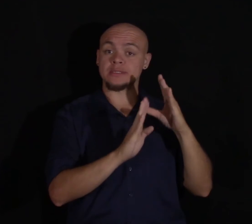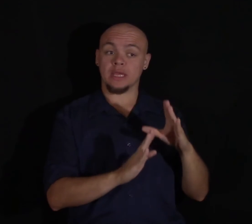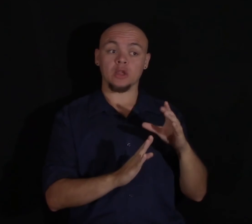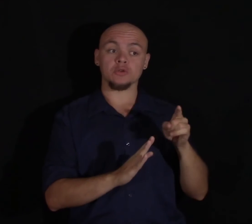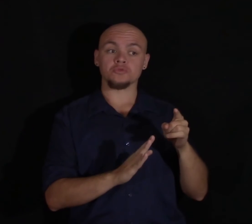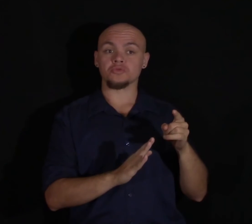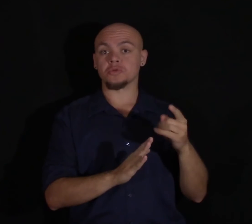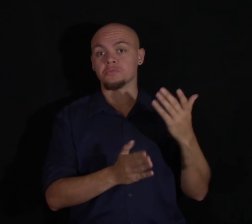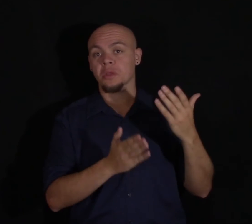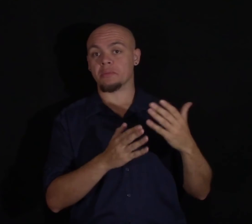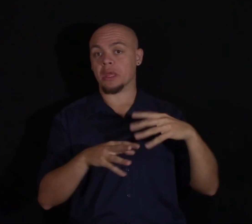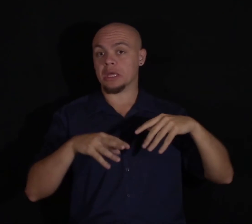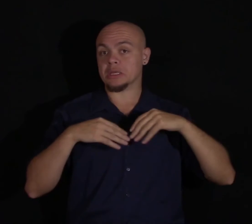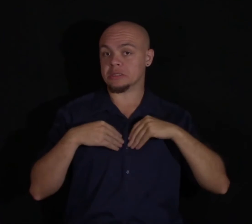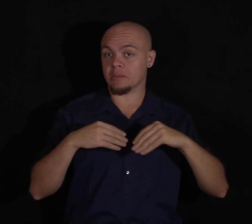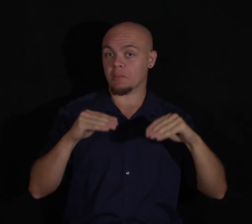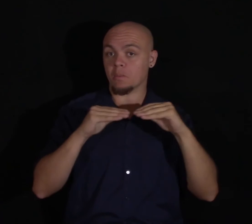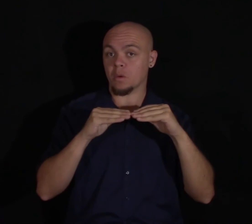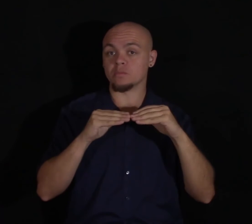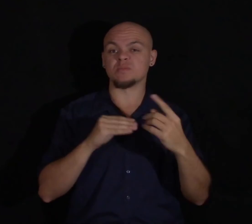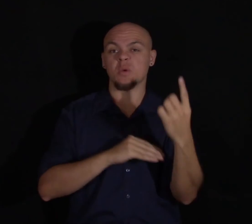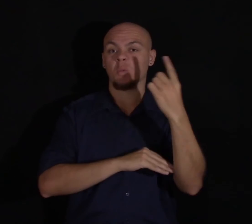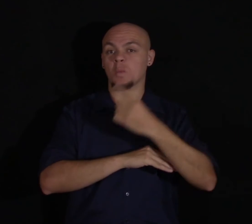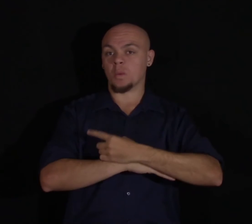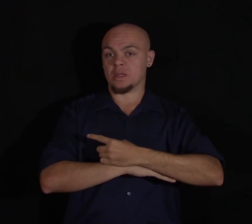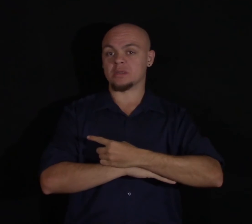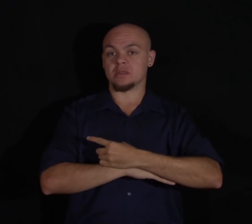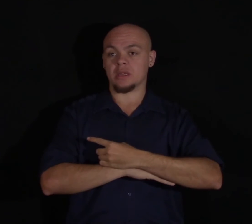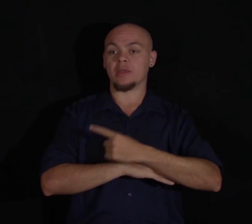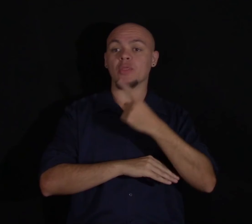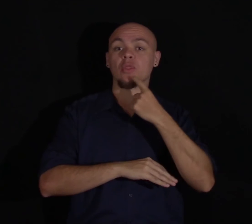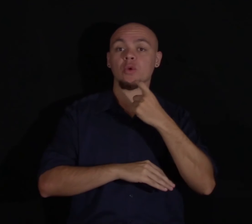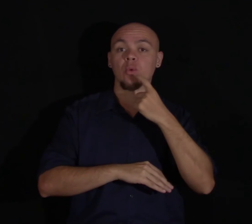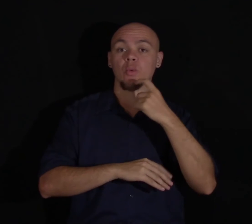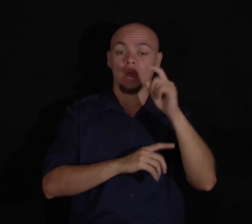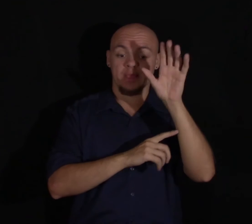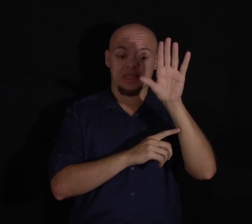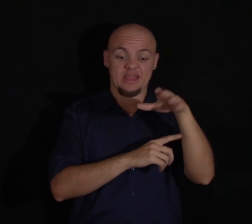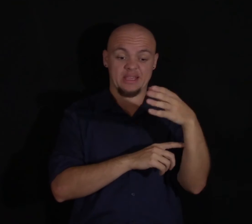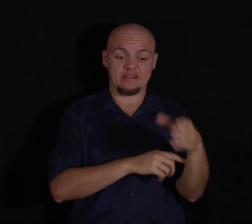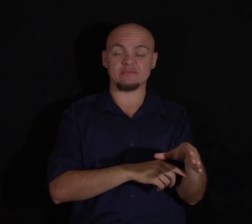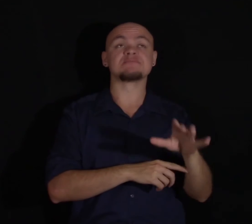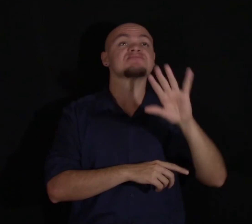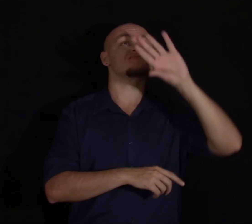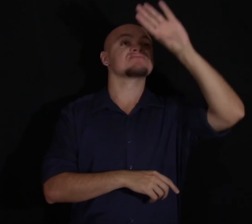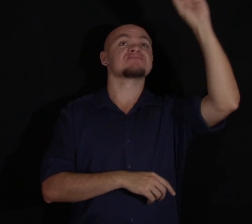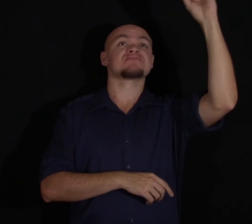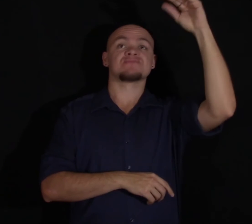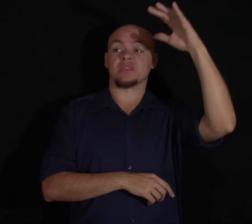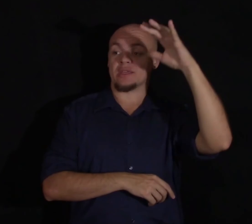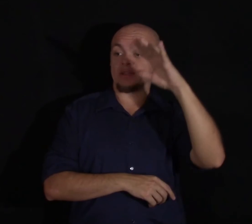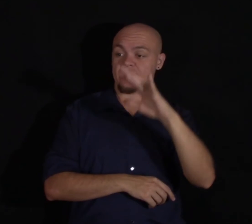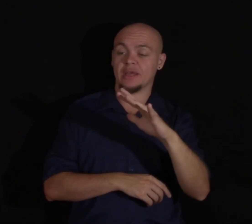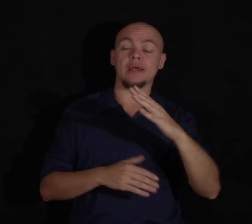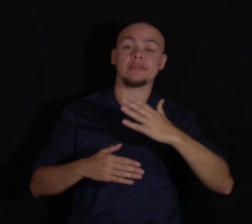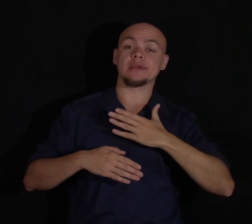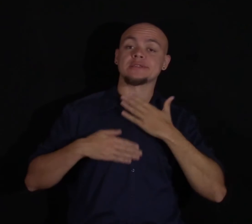One day, when the sun shone on the red leaves that strewed the ground and diffused cheerfulness, although it